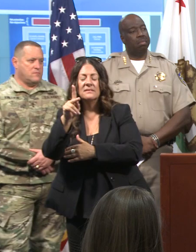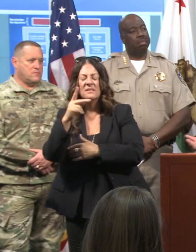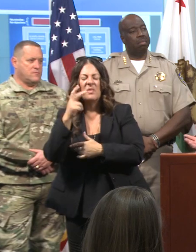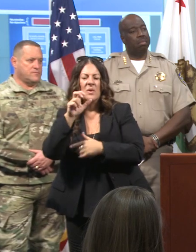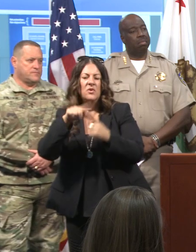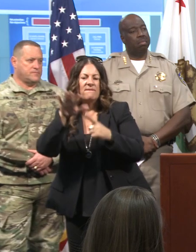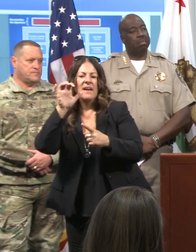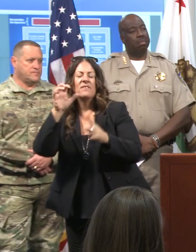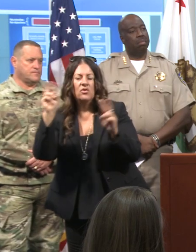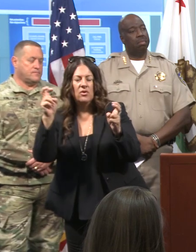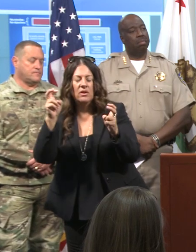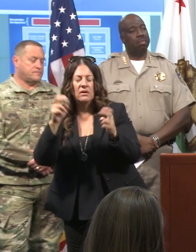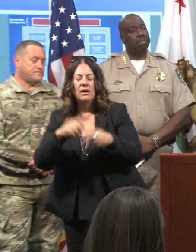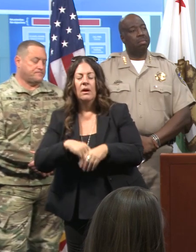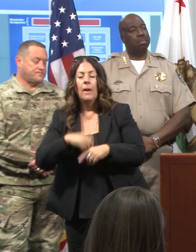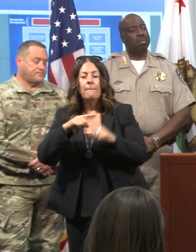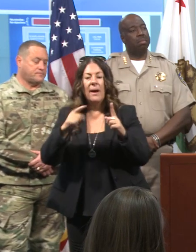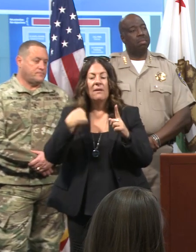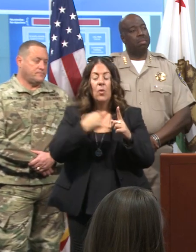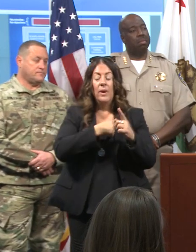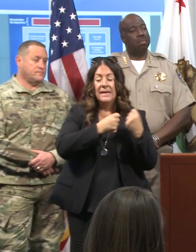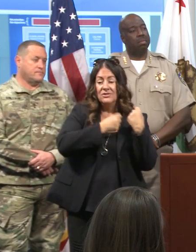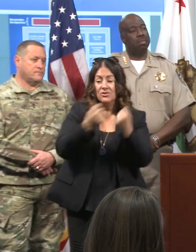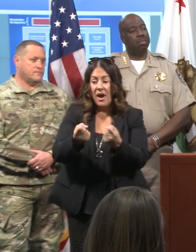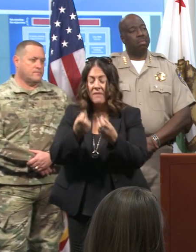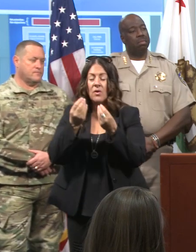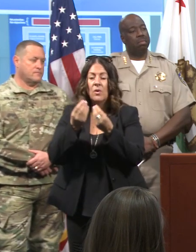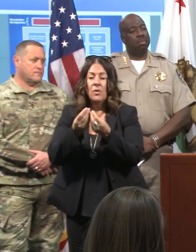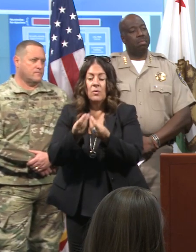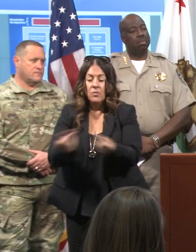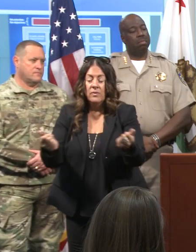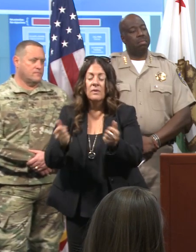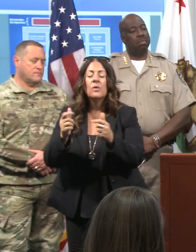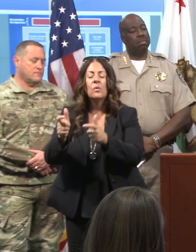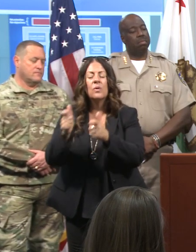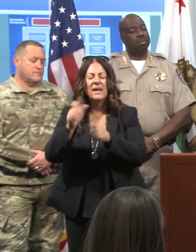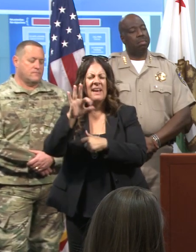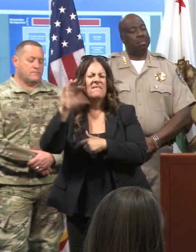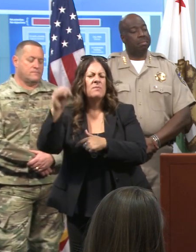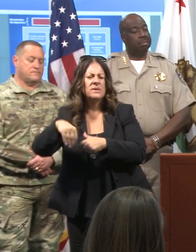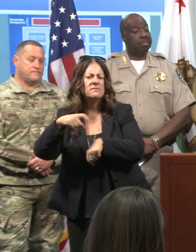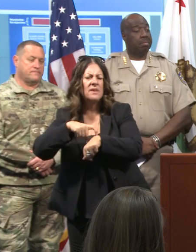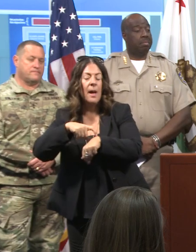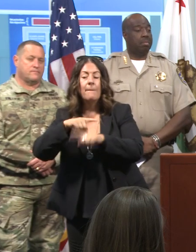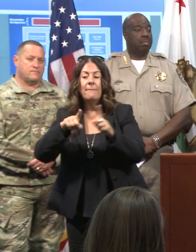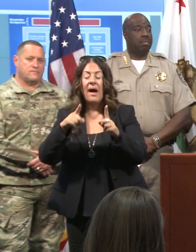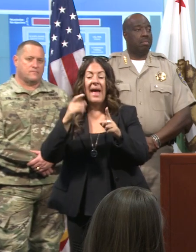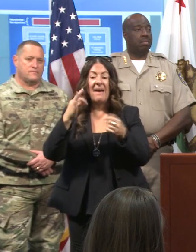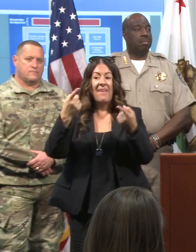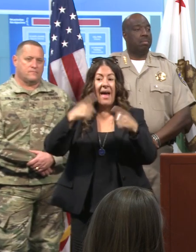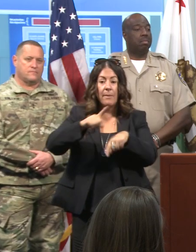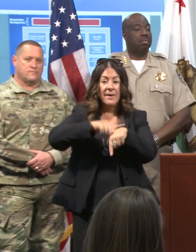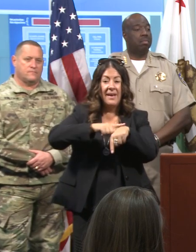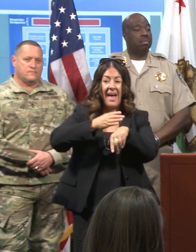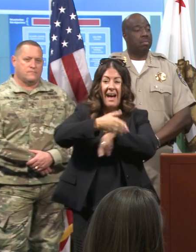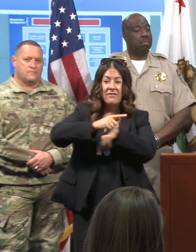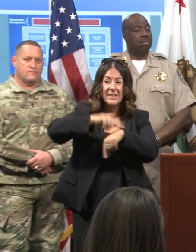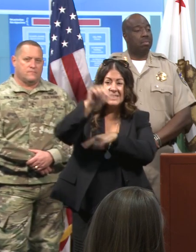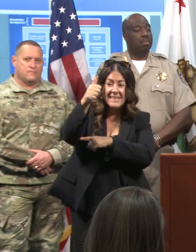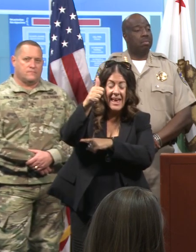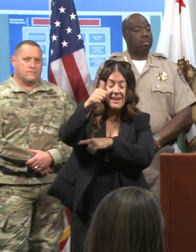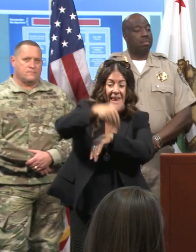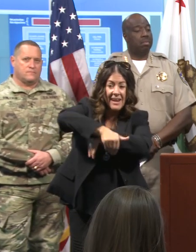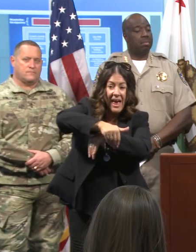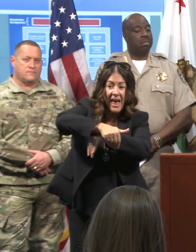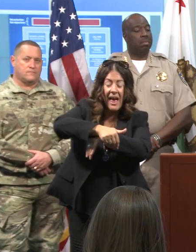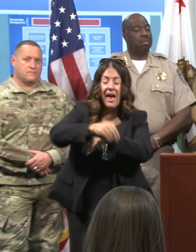our firefighters can get in there, put them out very quickly, and 95% of those we do. But a fire starting after 10 o'clock at night under 50 plus mile